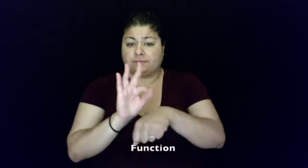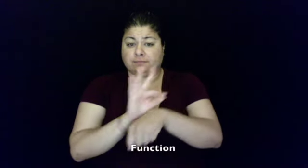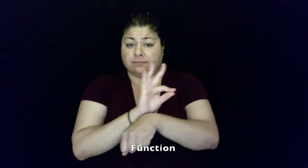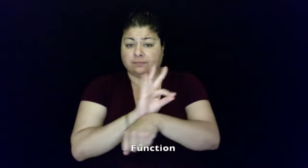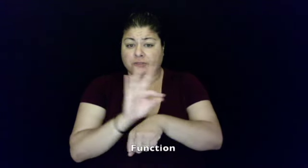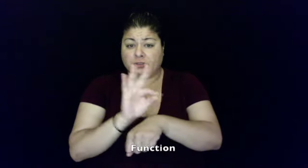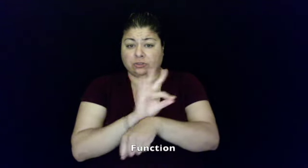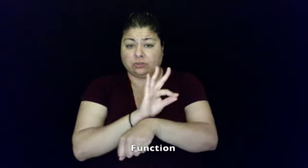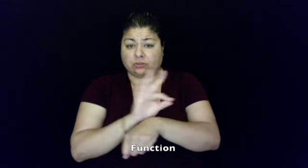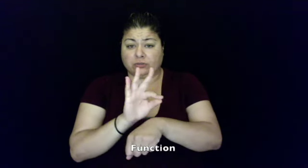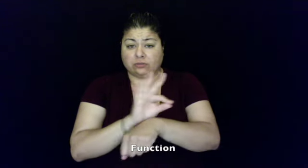Function.